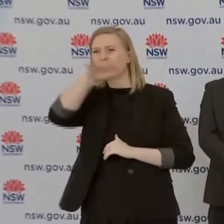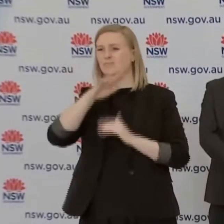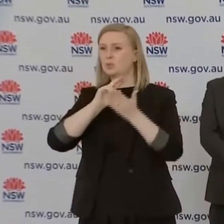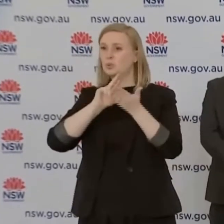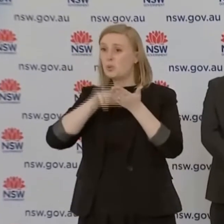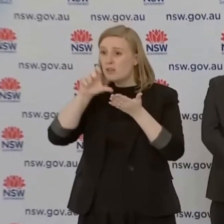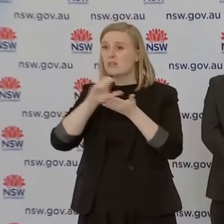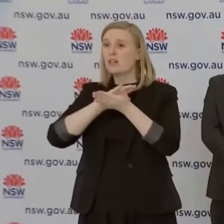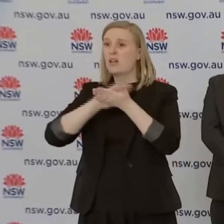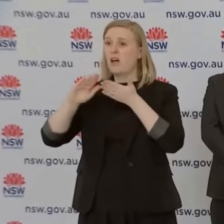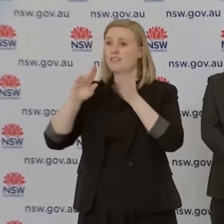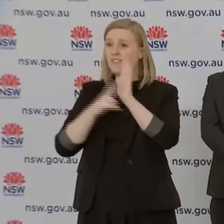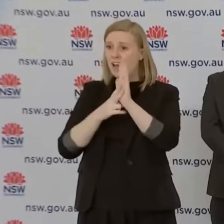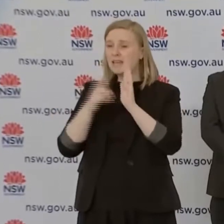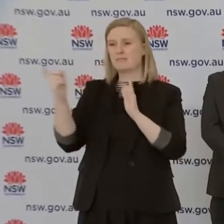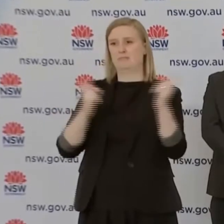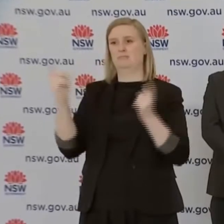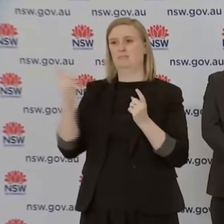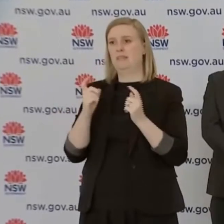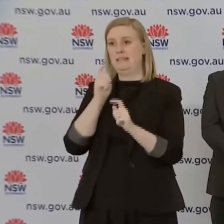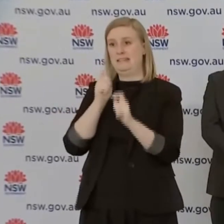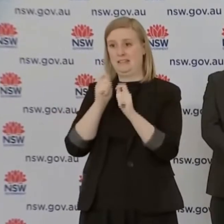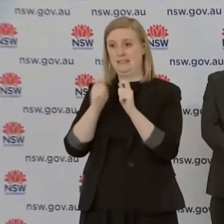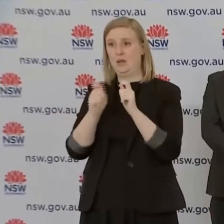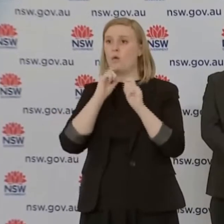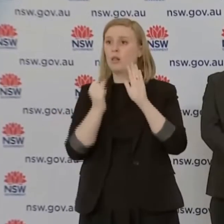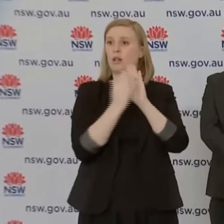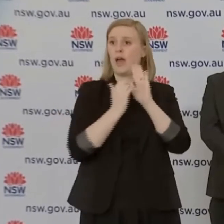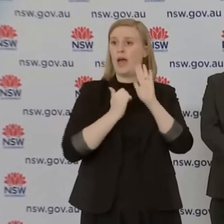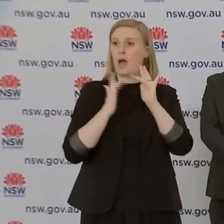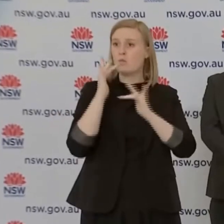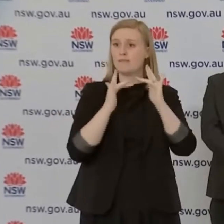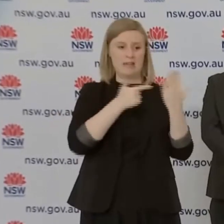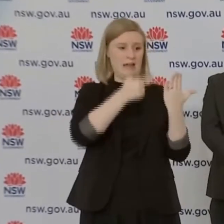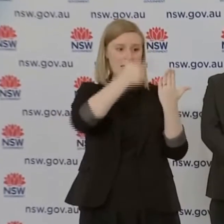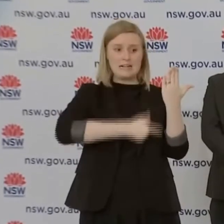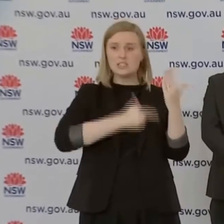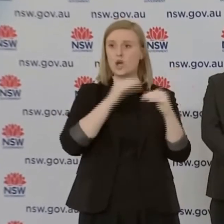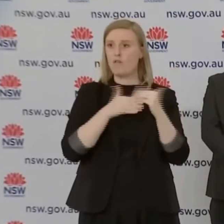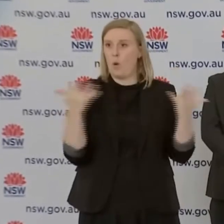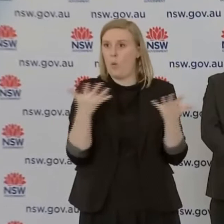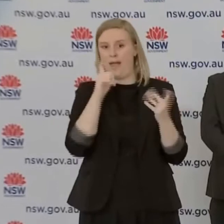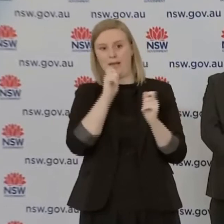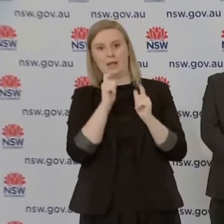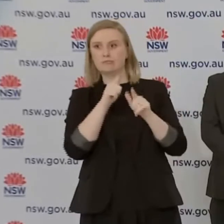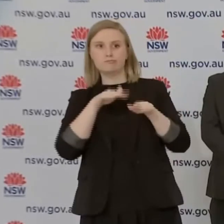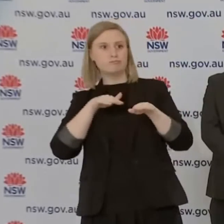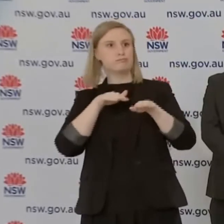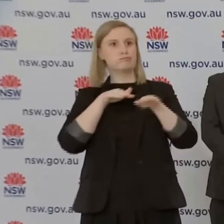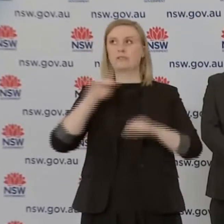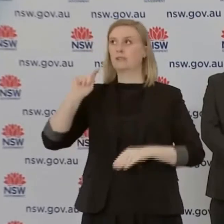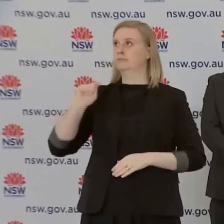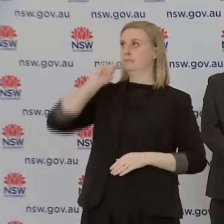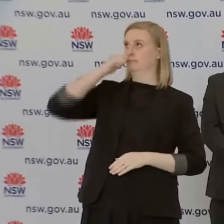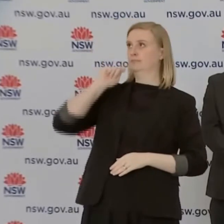the drive-through testing places that people can go to. So please look that up. And if Dr. Chant calls out your suburb, we're really keen for people to come forward